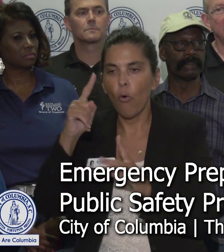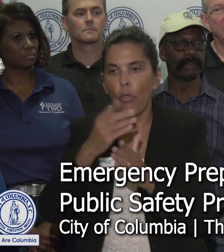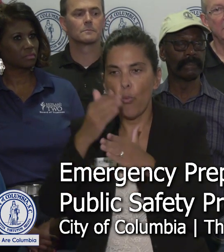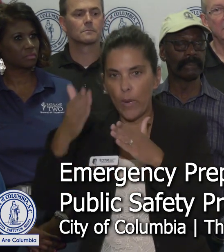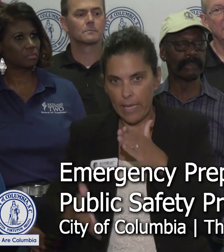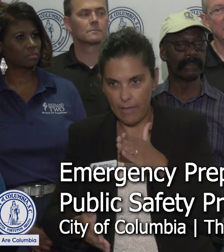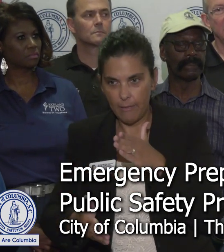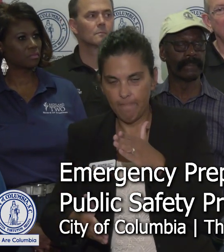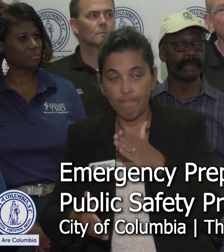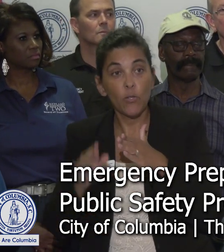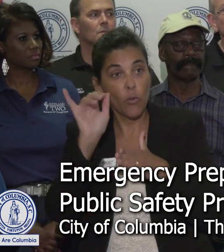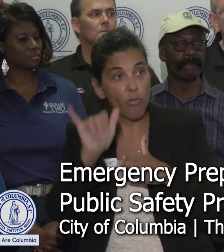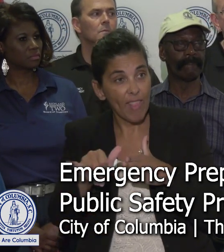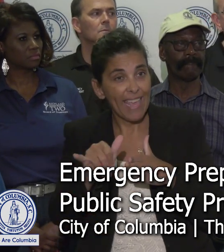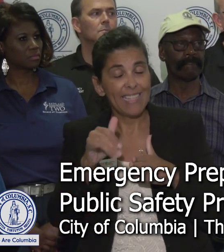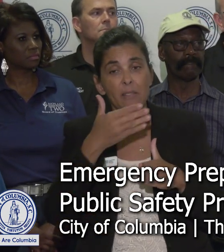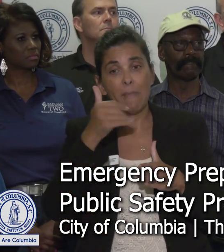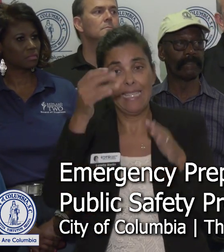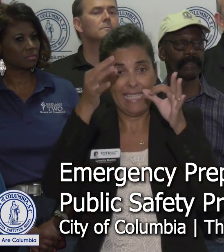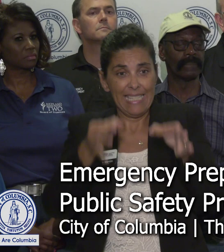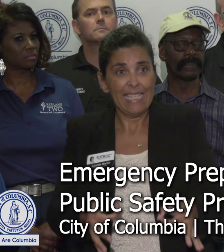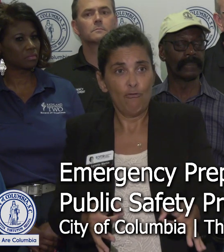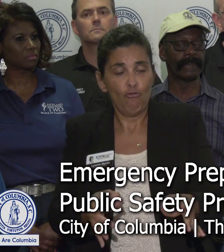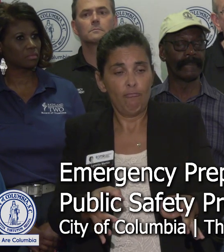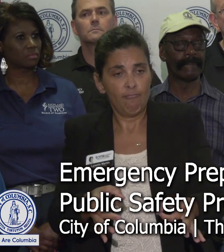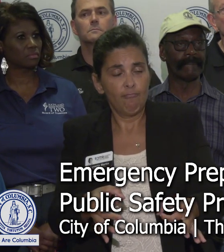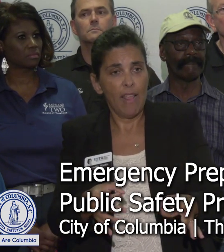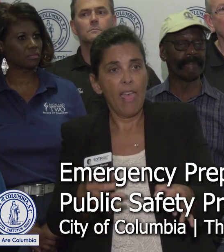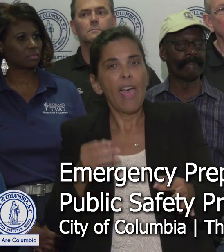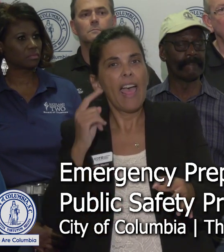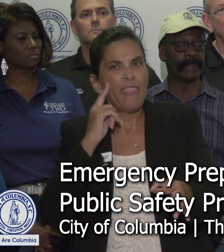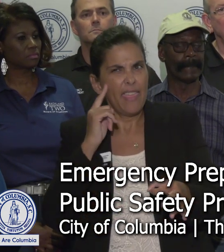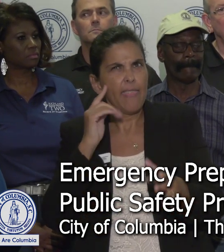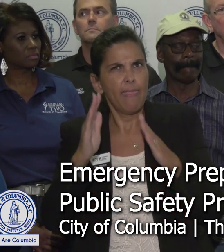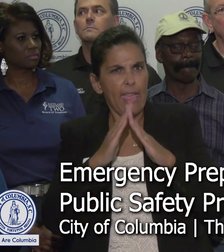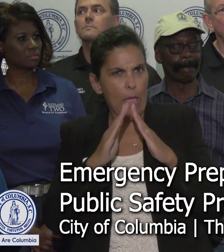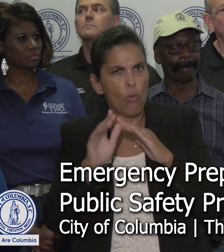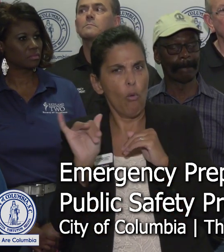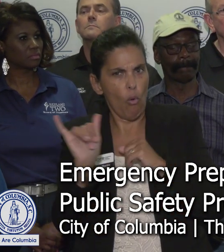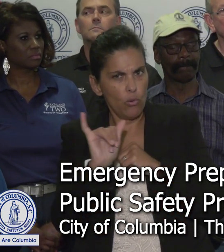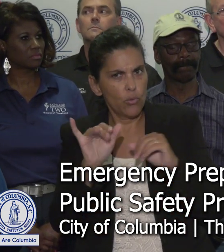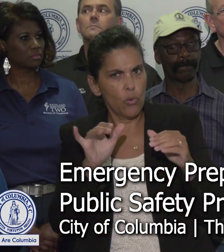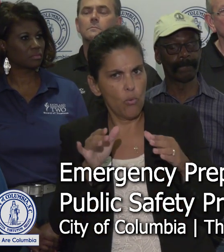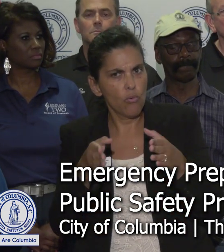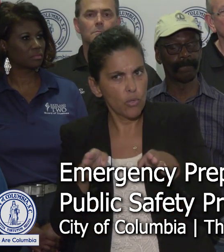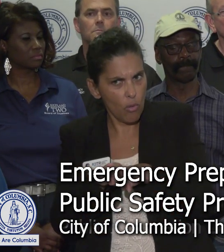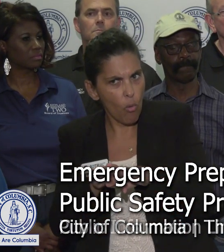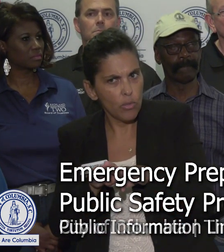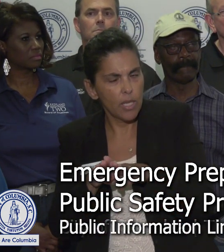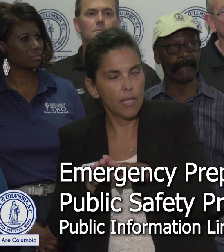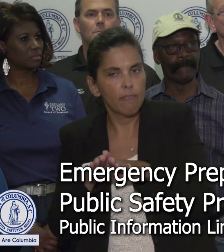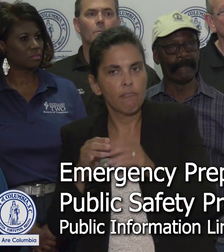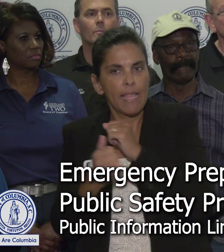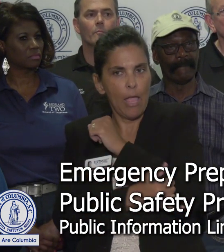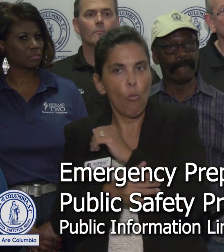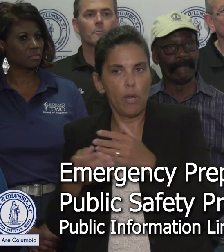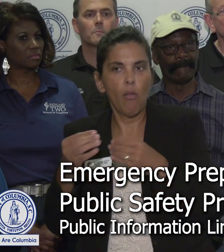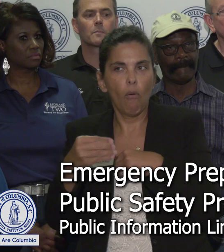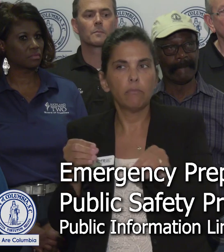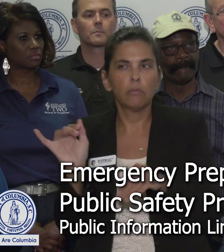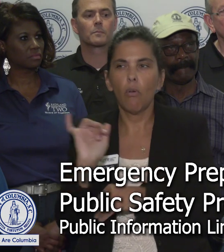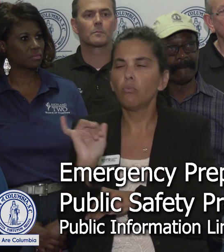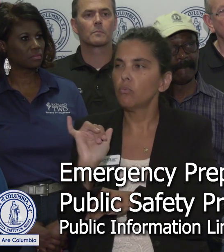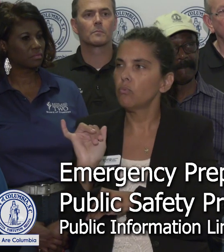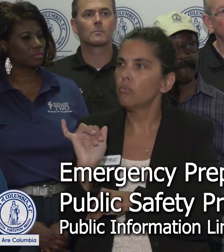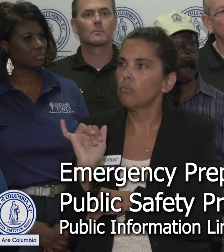of the situation. It's the best decision. I believe the county is also doing that as well as far as closing county offices.